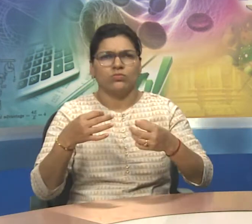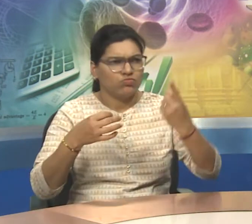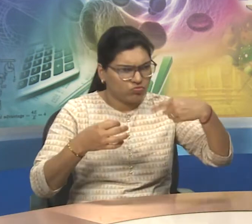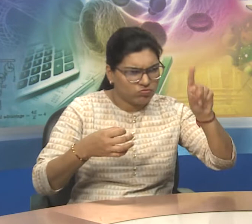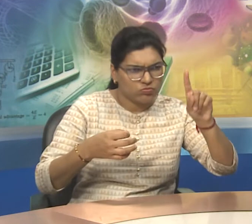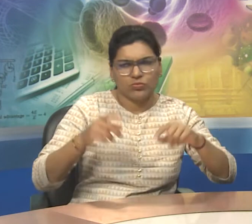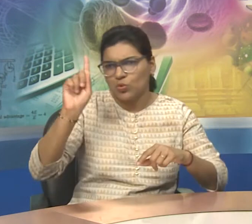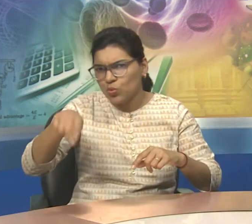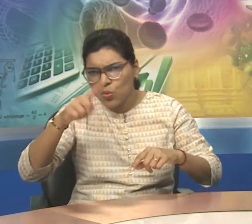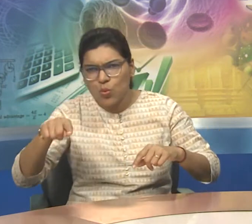Judiciary.